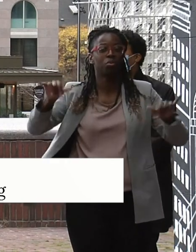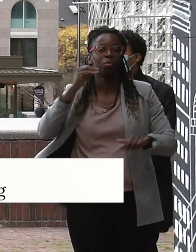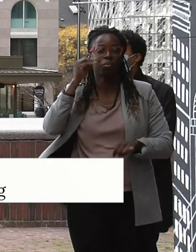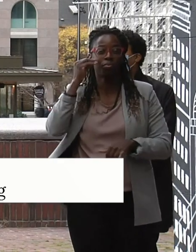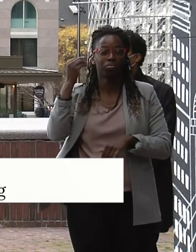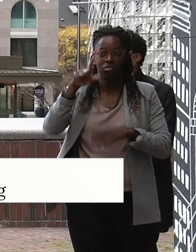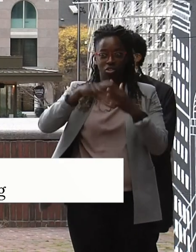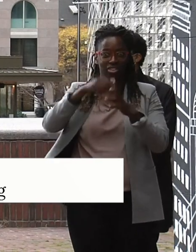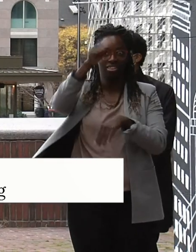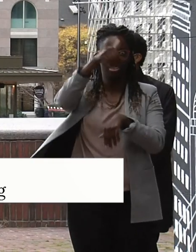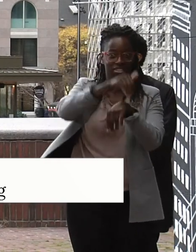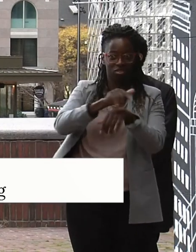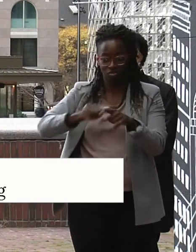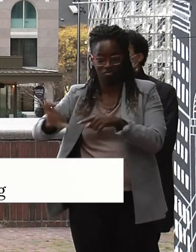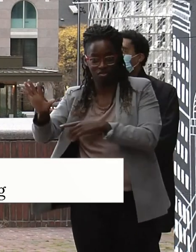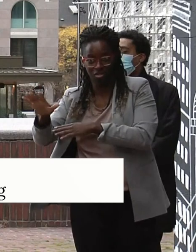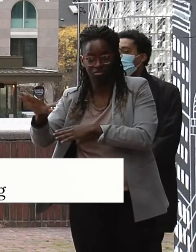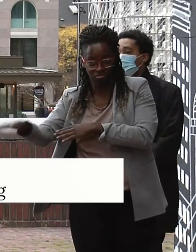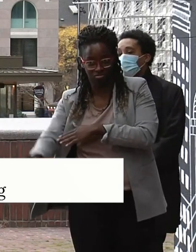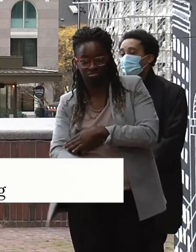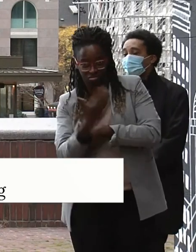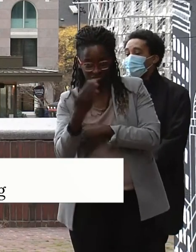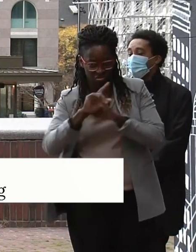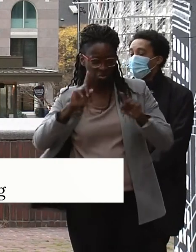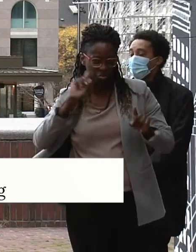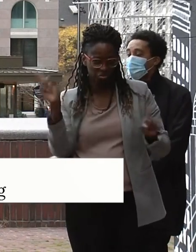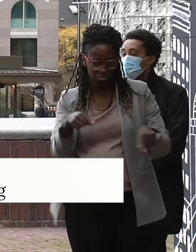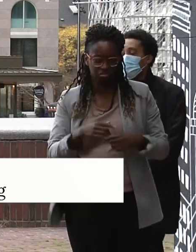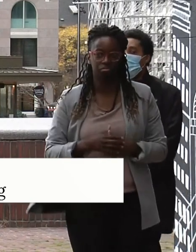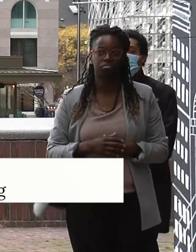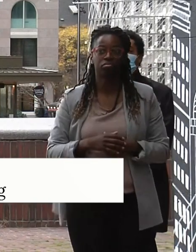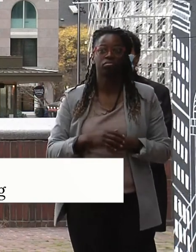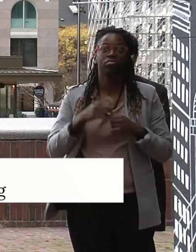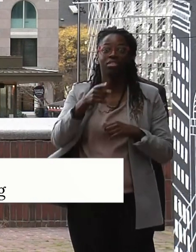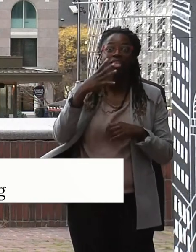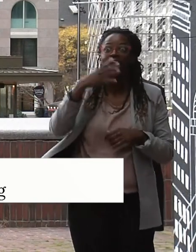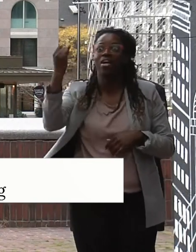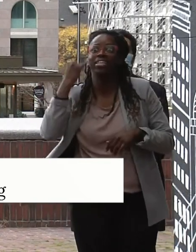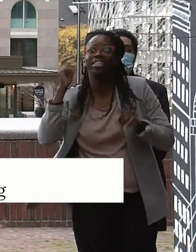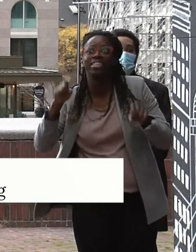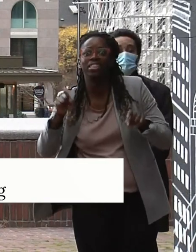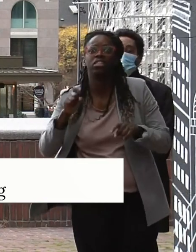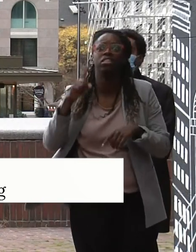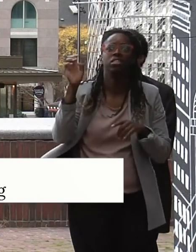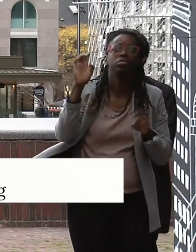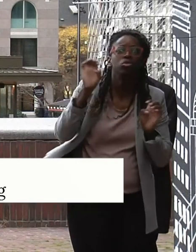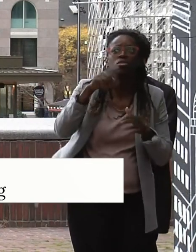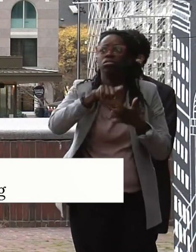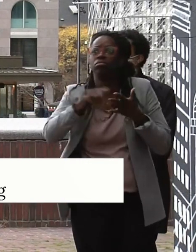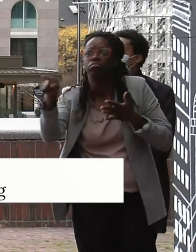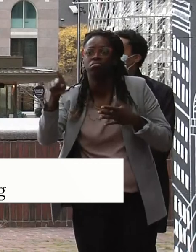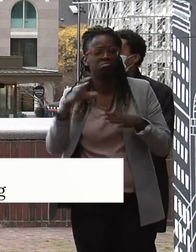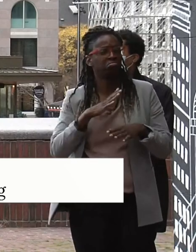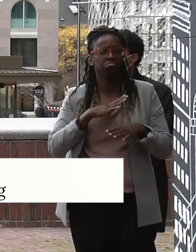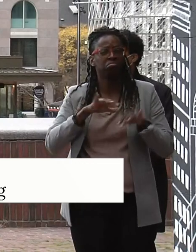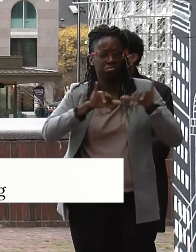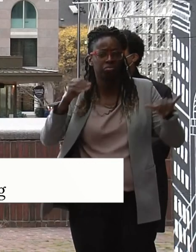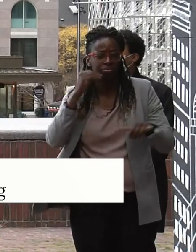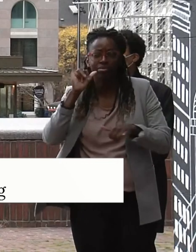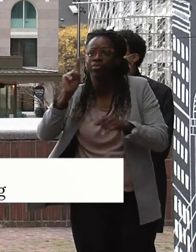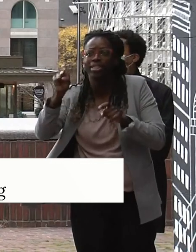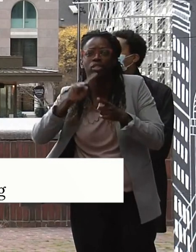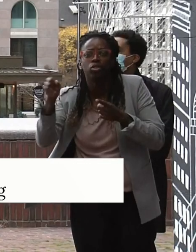for essential items, errands for essential items. If you operate a business, we're asking you to follow the safety guidelines and the new closing time of